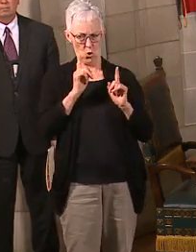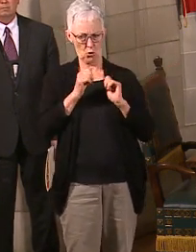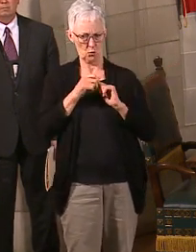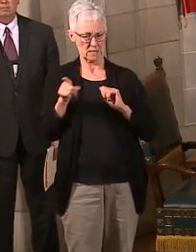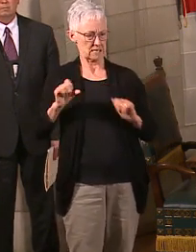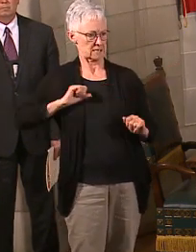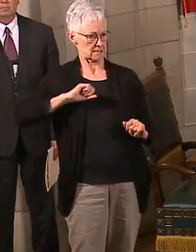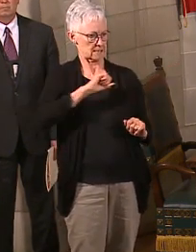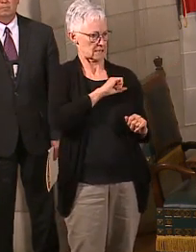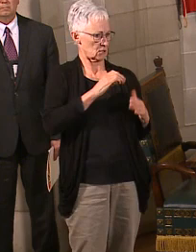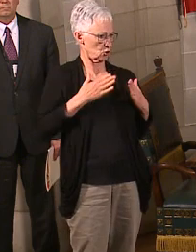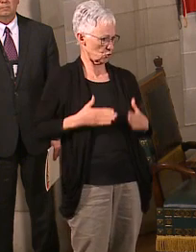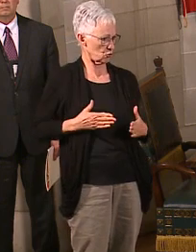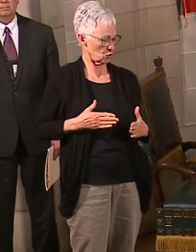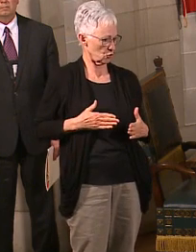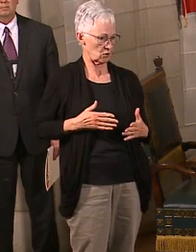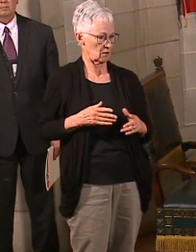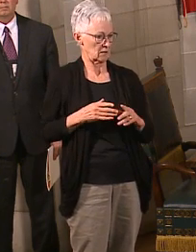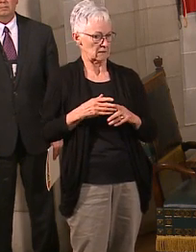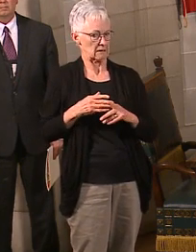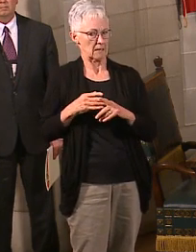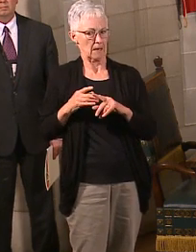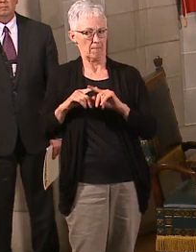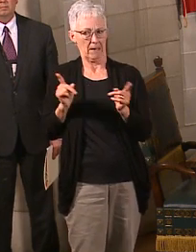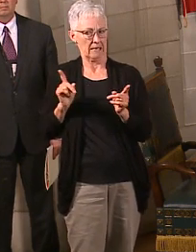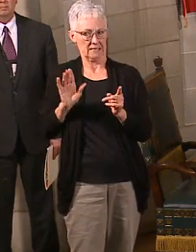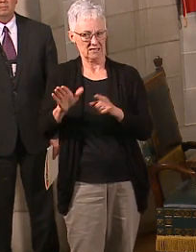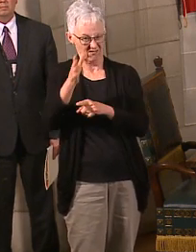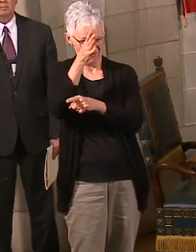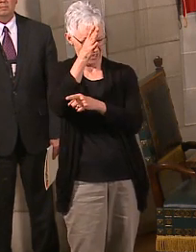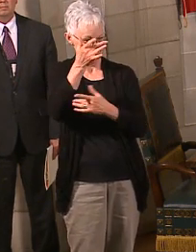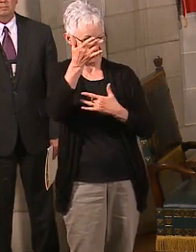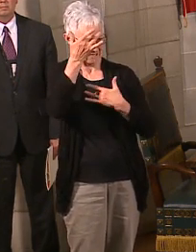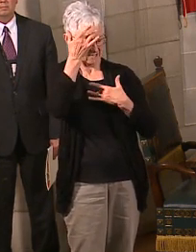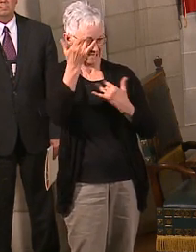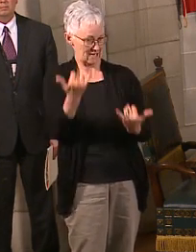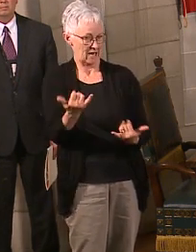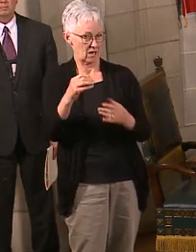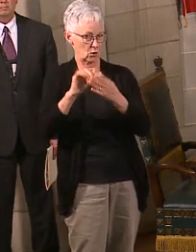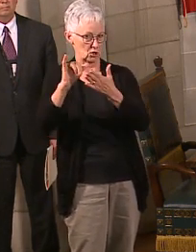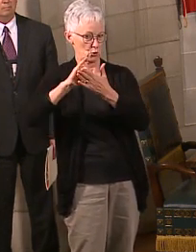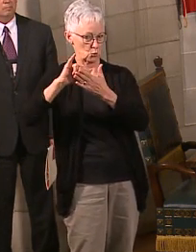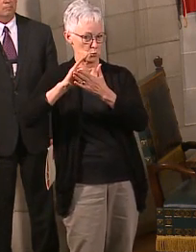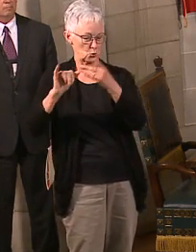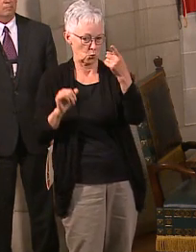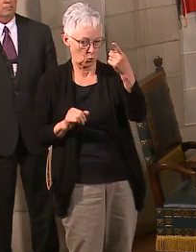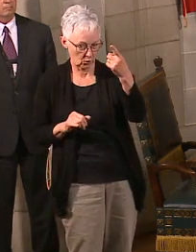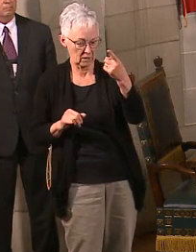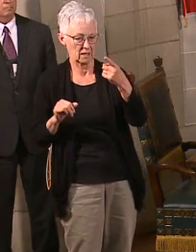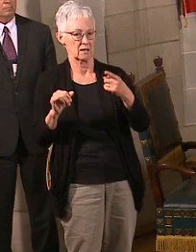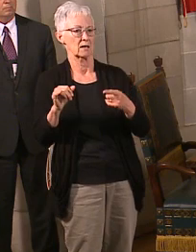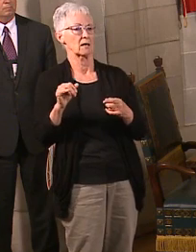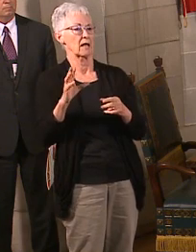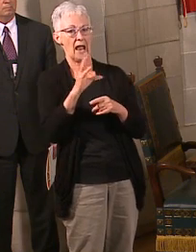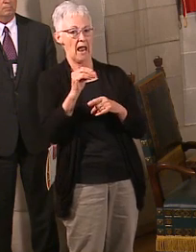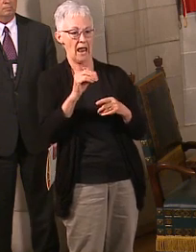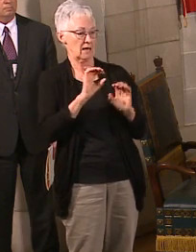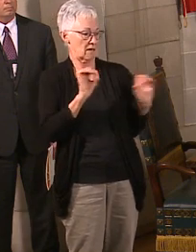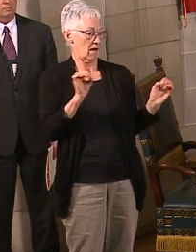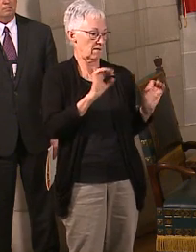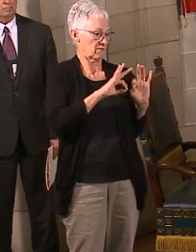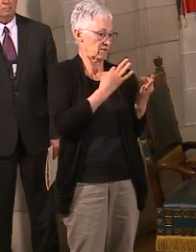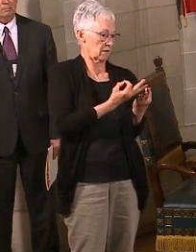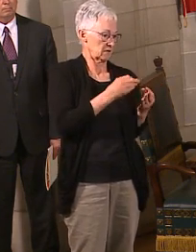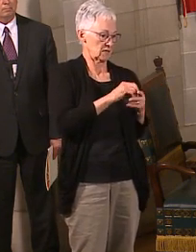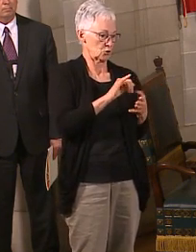imagine just the trying conditions there where not only can Senator Vargas not go to visit his father, but none of his family in New York can actually go visit his father